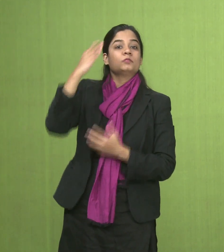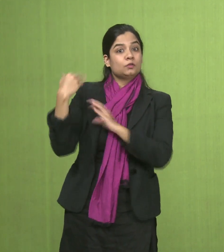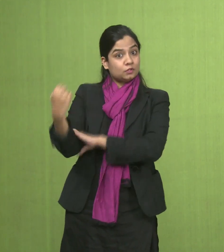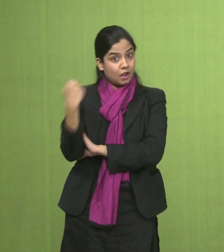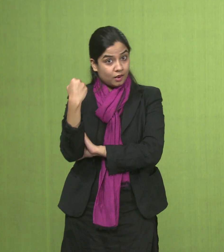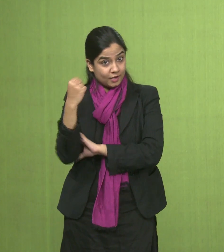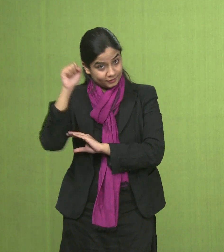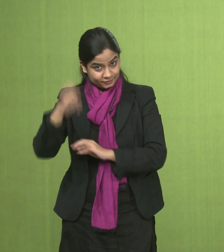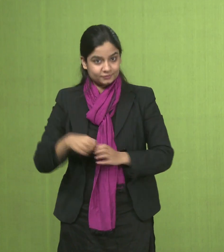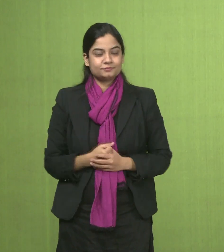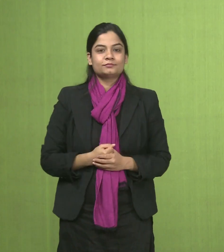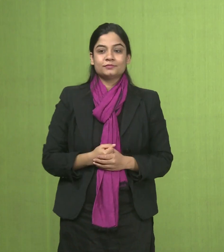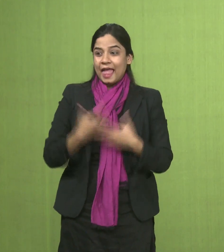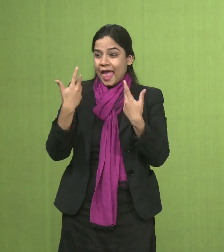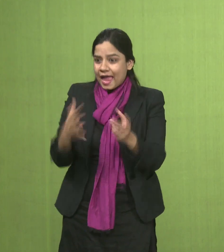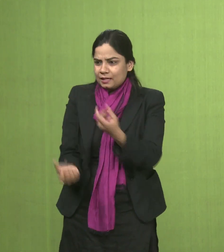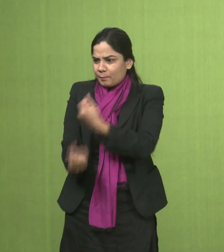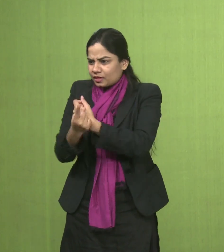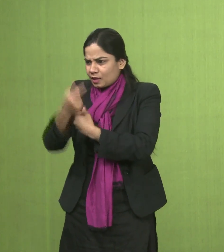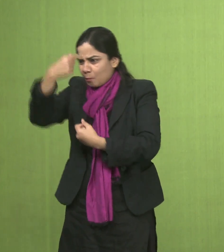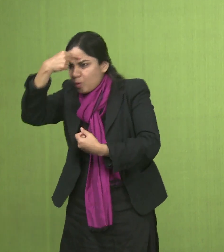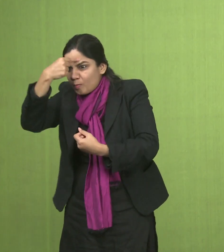right to redressal.